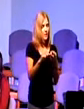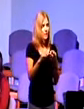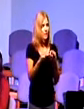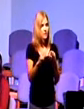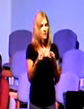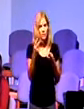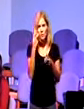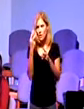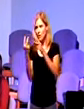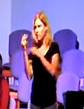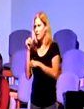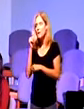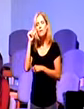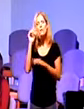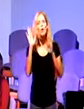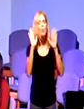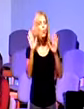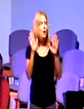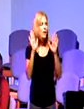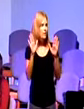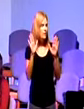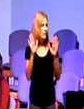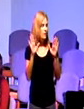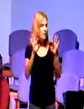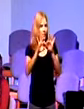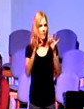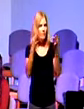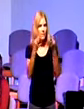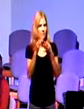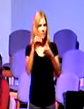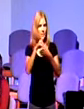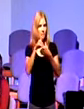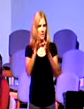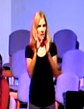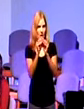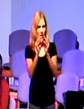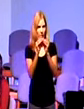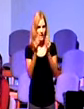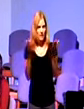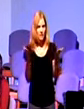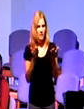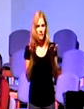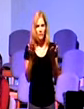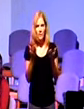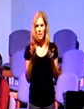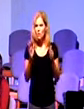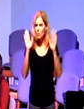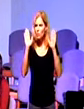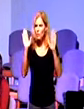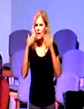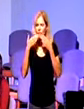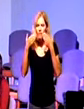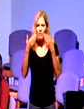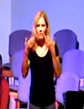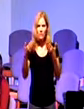just looking back, yesterday we had a wonderful family disability conference here, and so grateful to